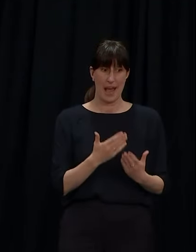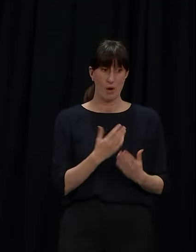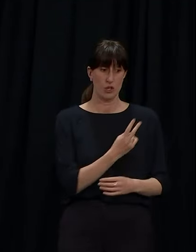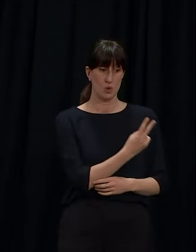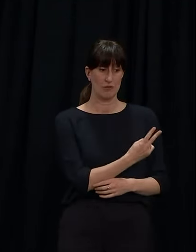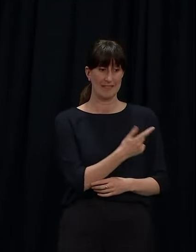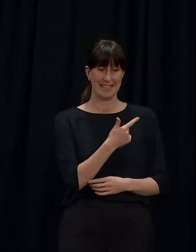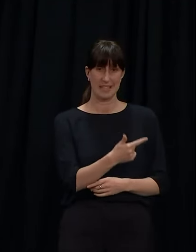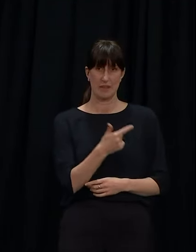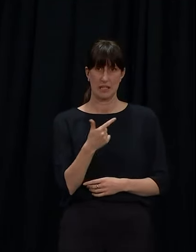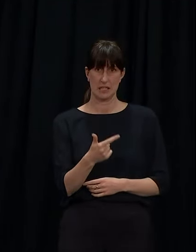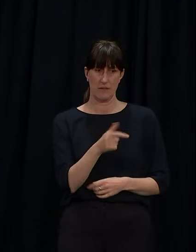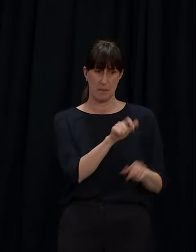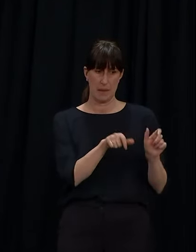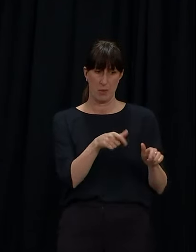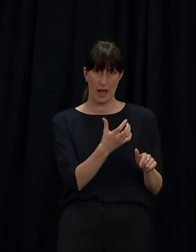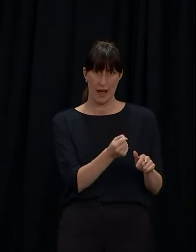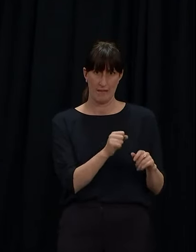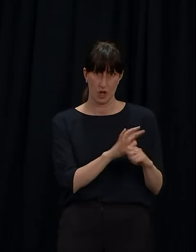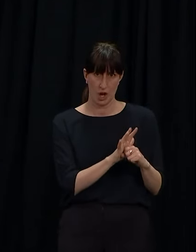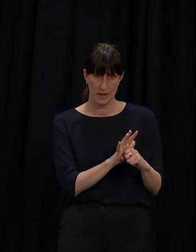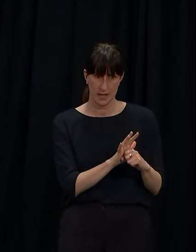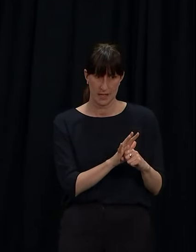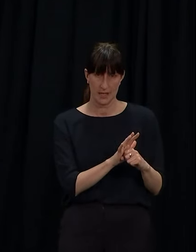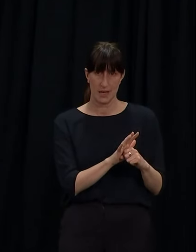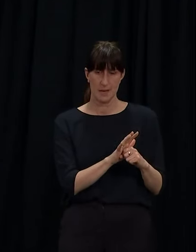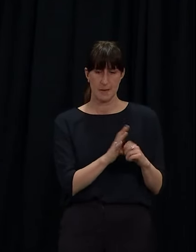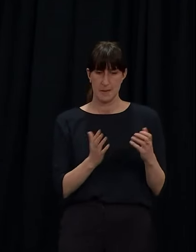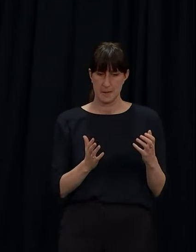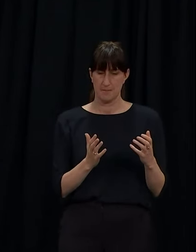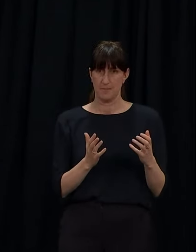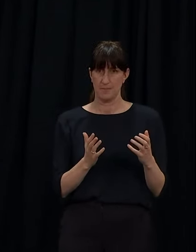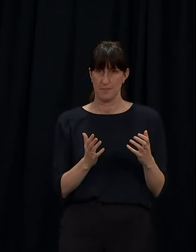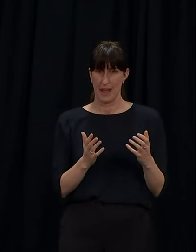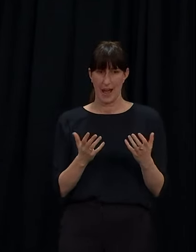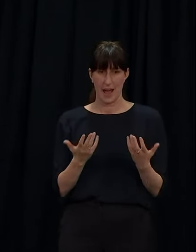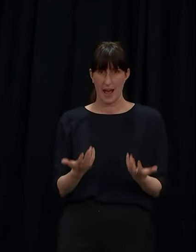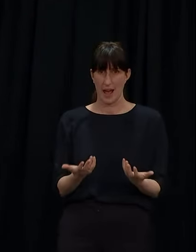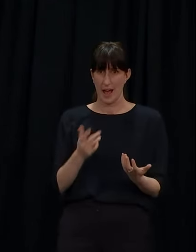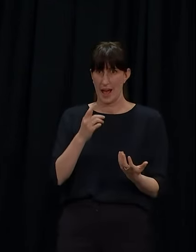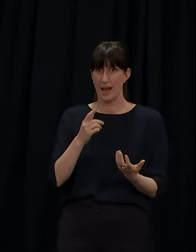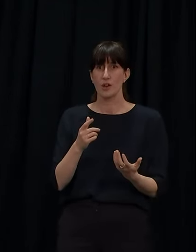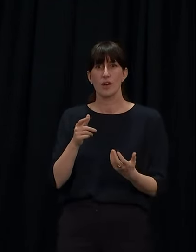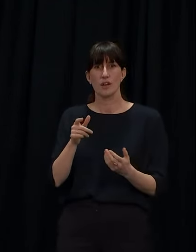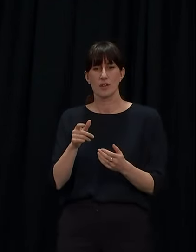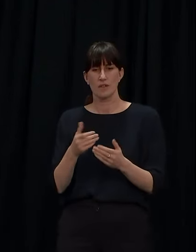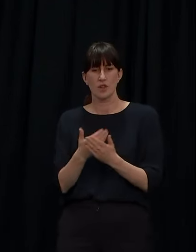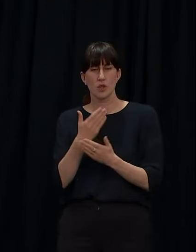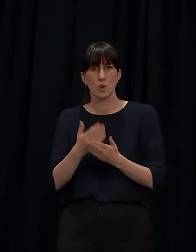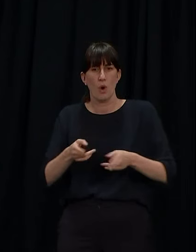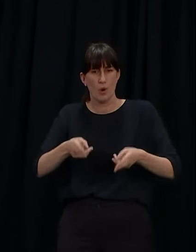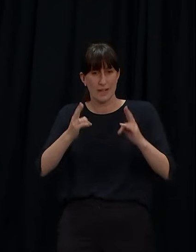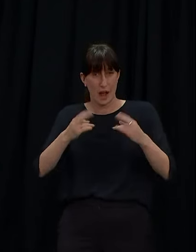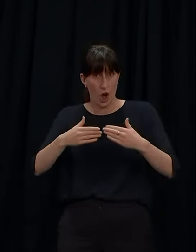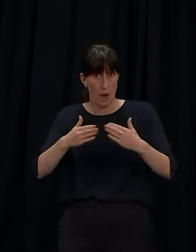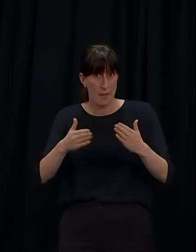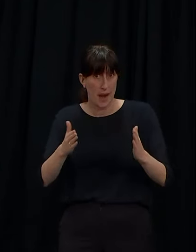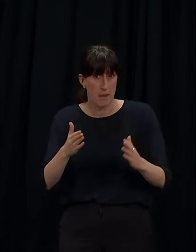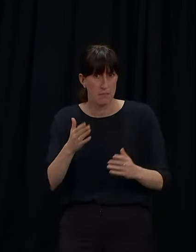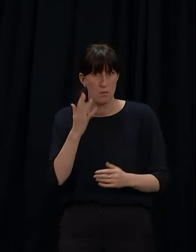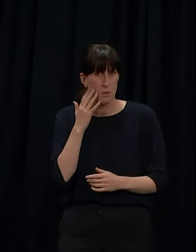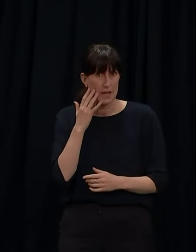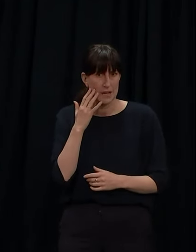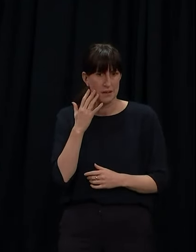hotels are you able to bring online? What's the total number of rooms that you're going to be able to throw at this? Yep. And if there's more cases than